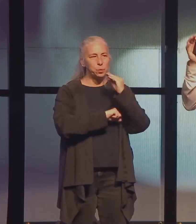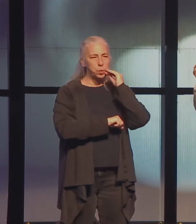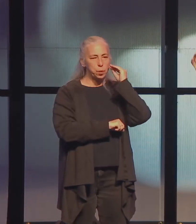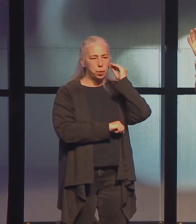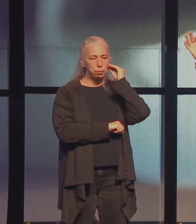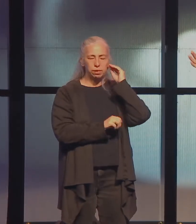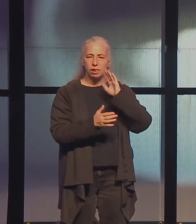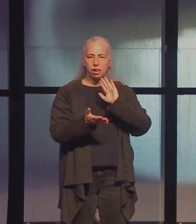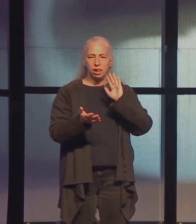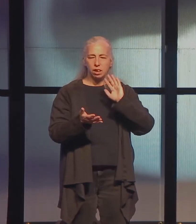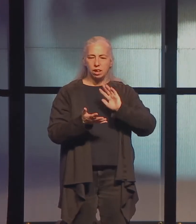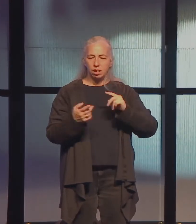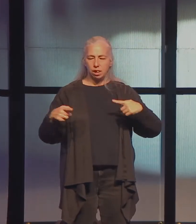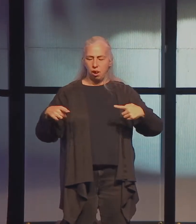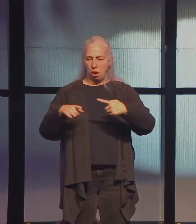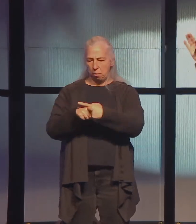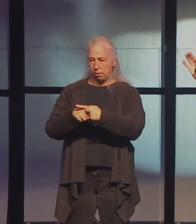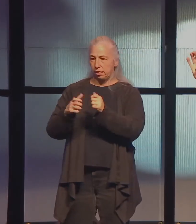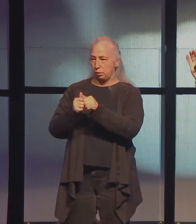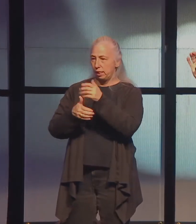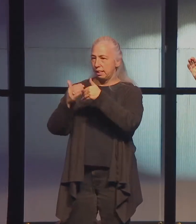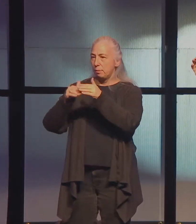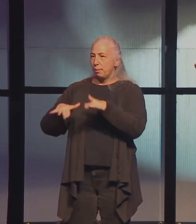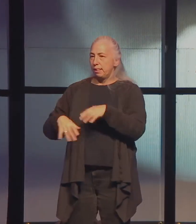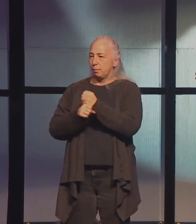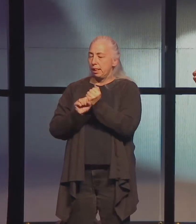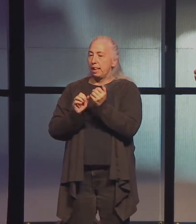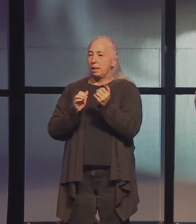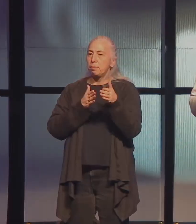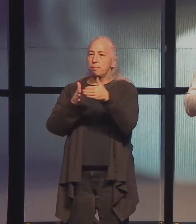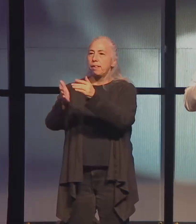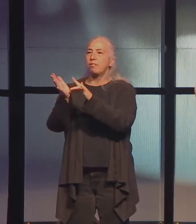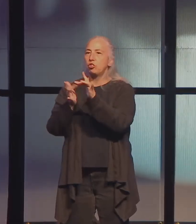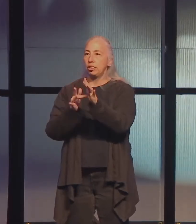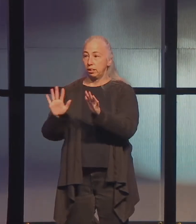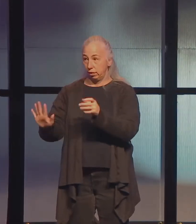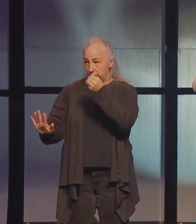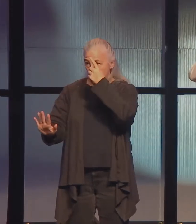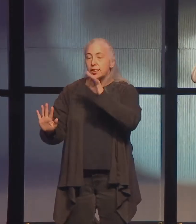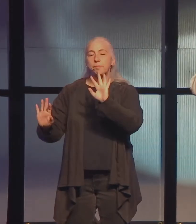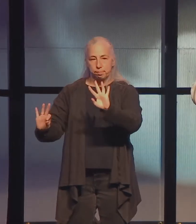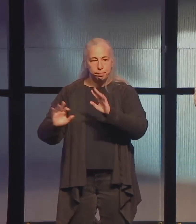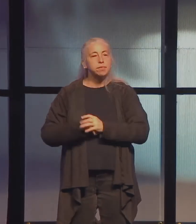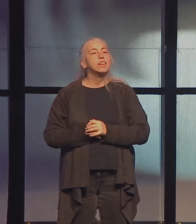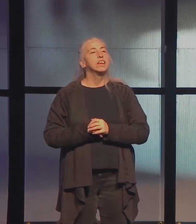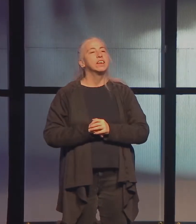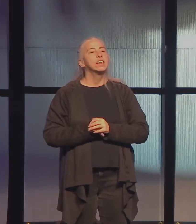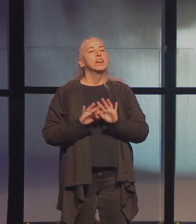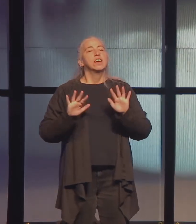with the peacemaking path of Jesus. Can I get an amen? Okay, so,